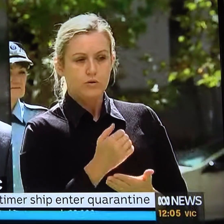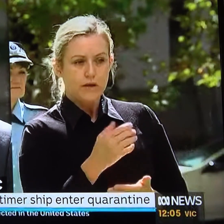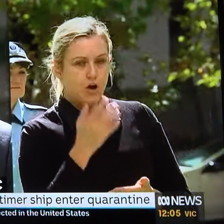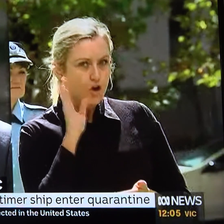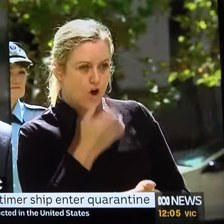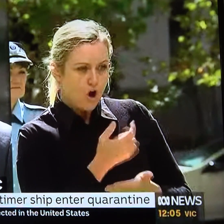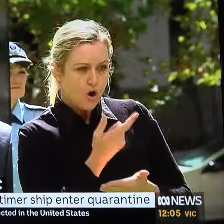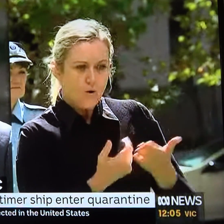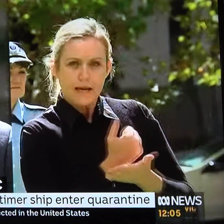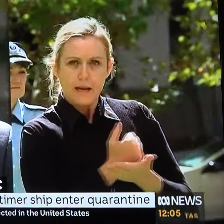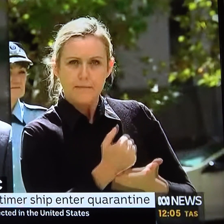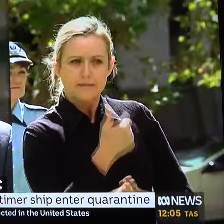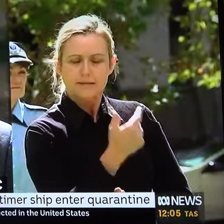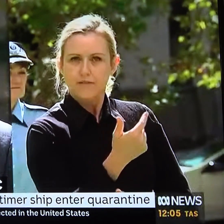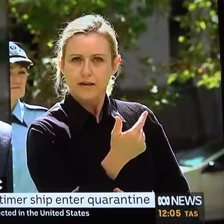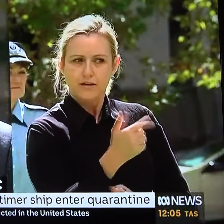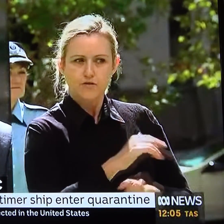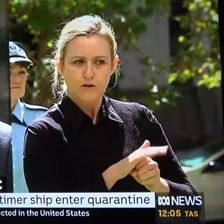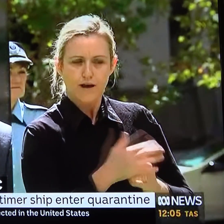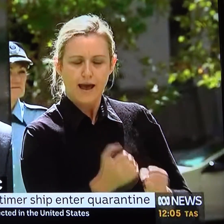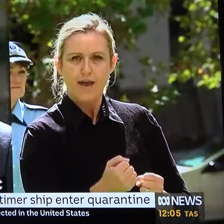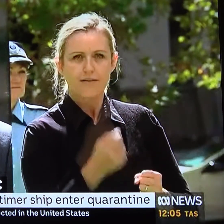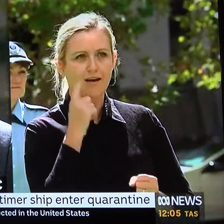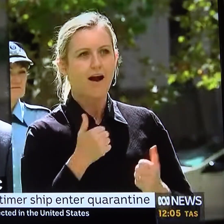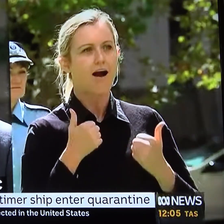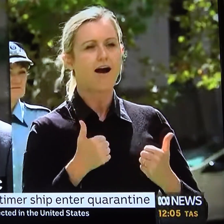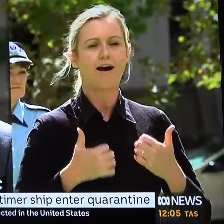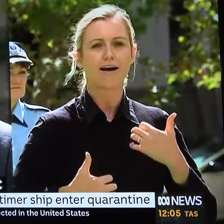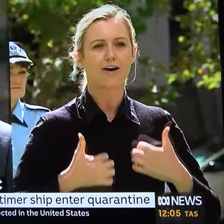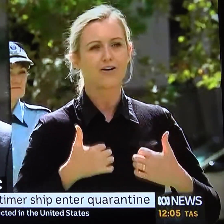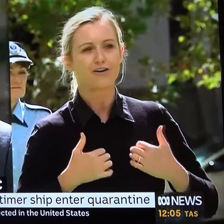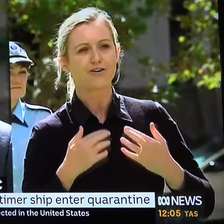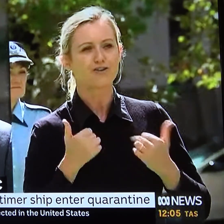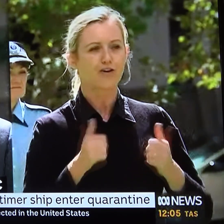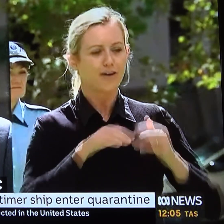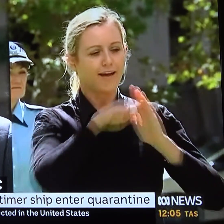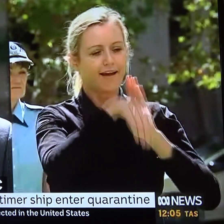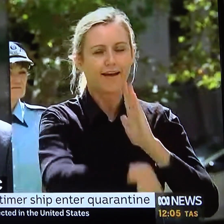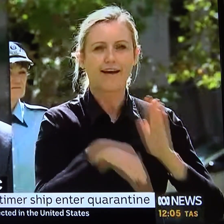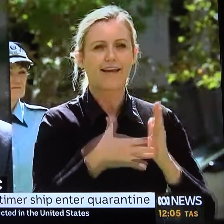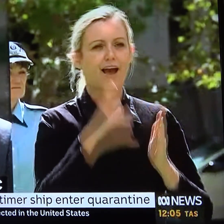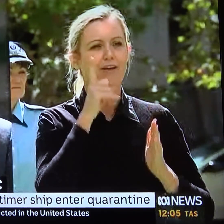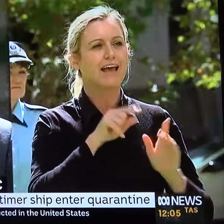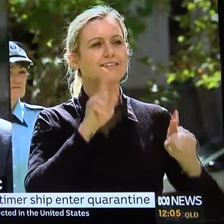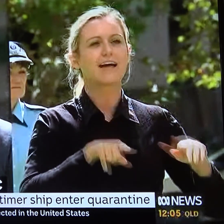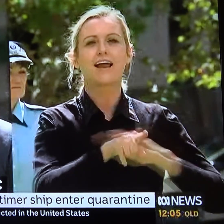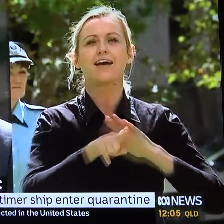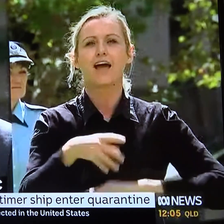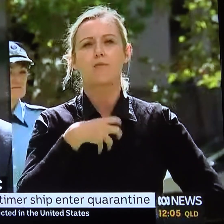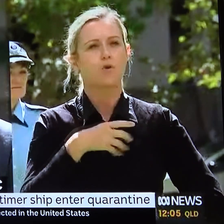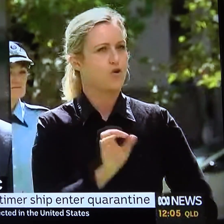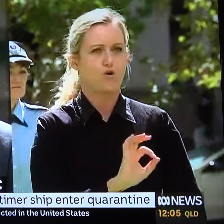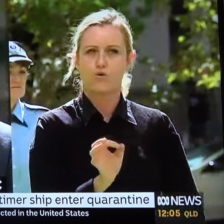Mr. Brad Hazzard is speaking. All of the social distancing requirements very, very seriously. What it means is we look